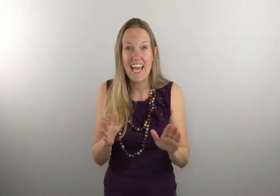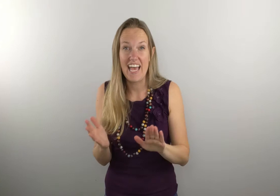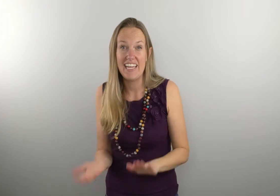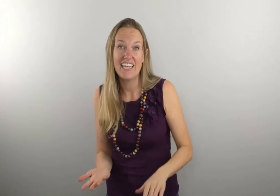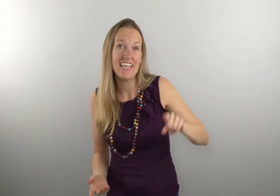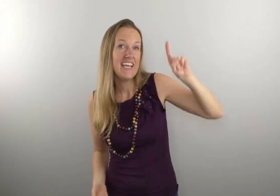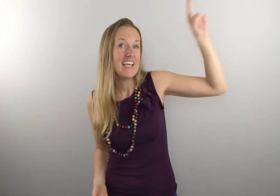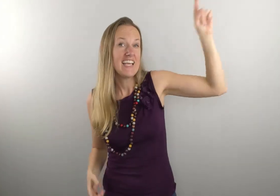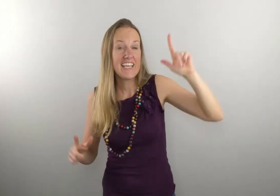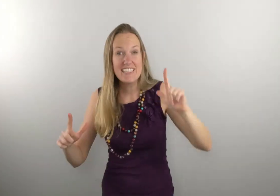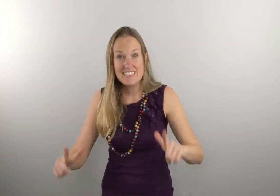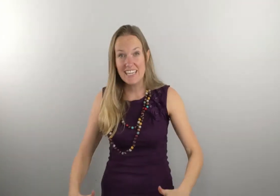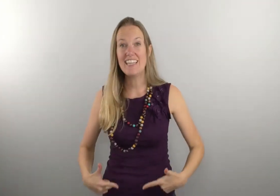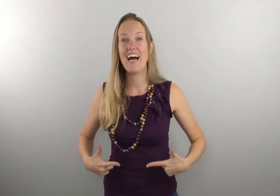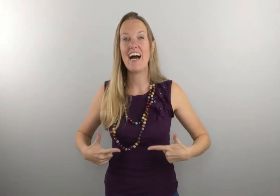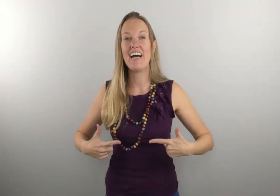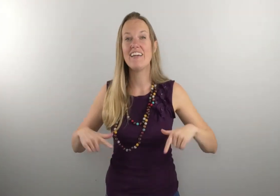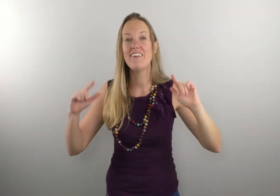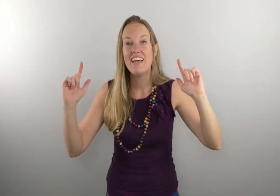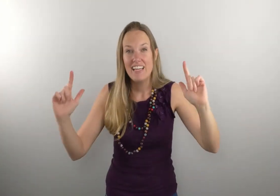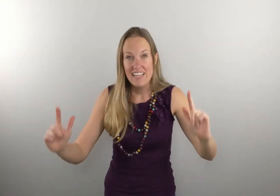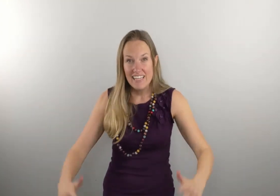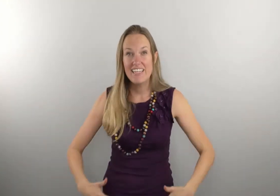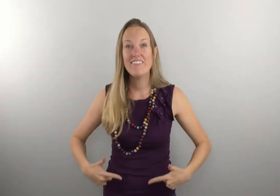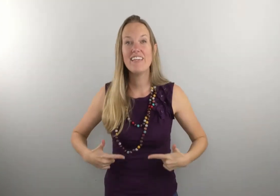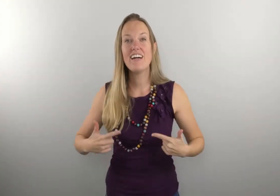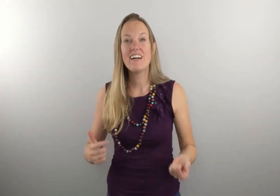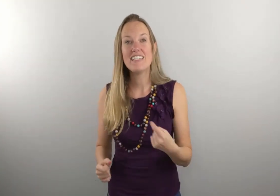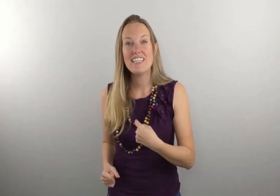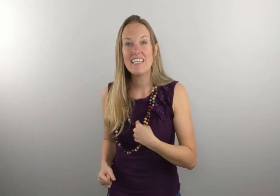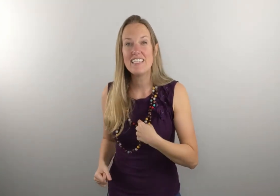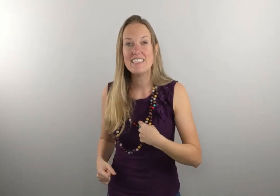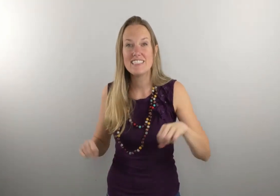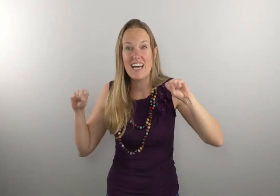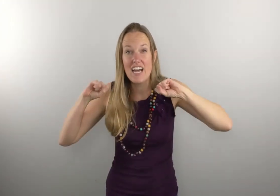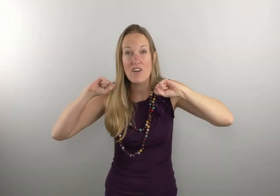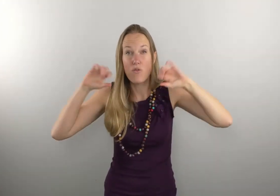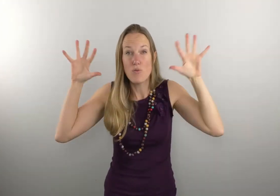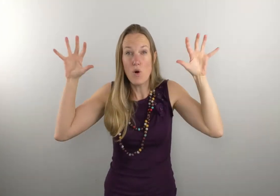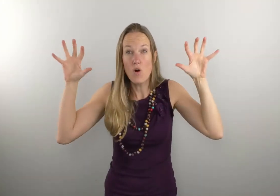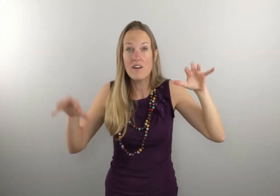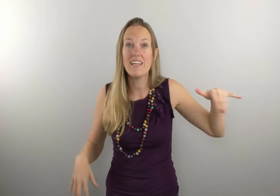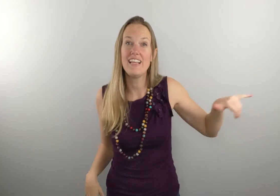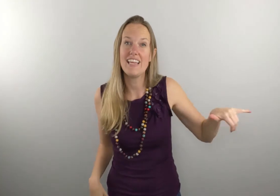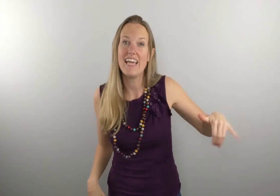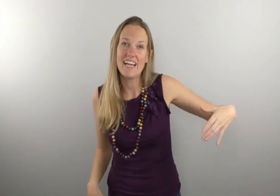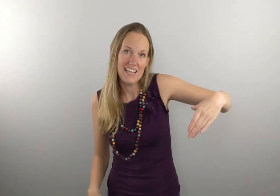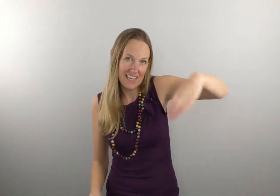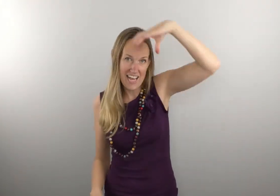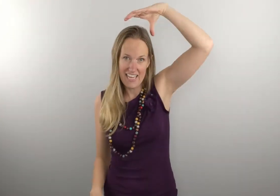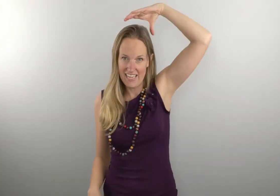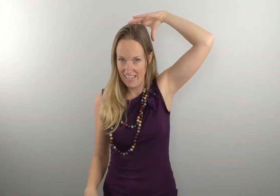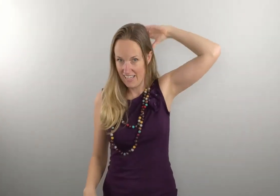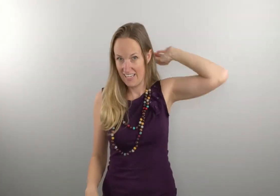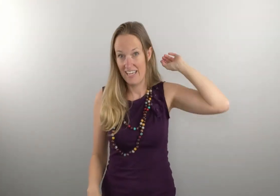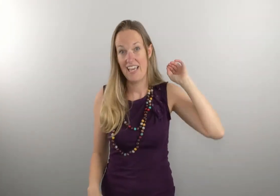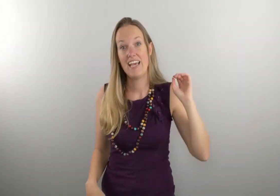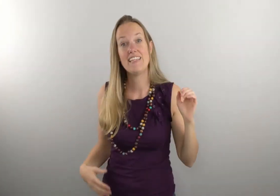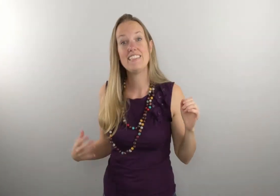dead, he's alive, living on the inside, roaring like a lion. And then it